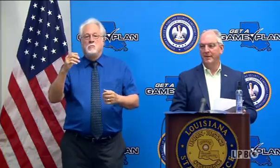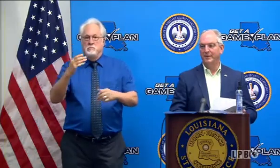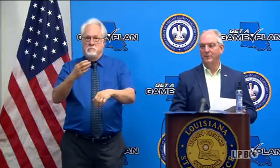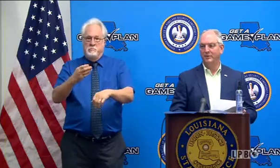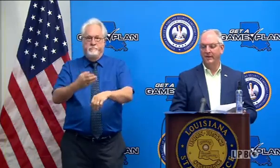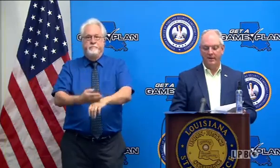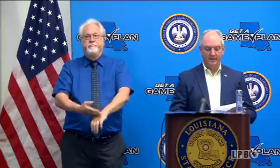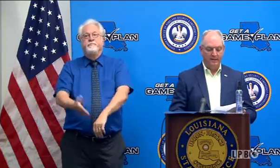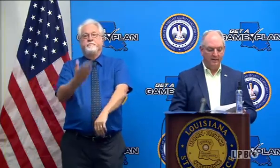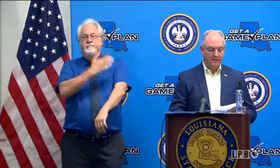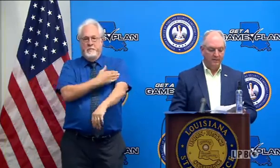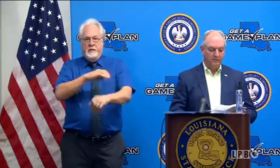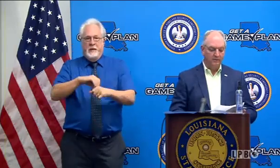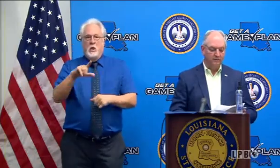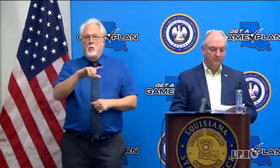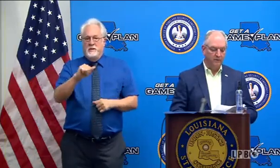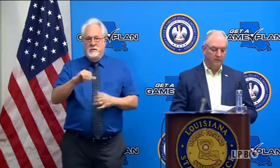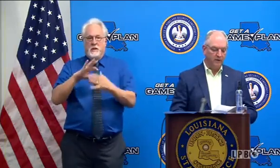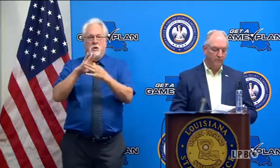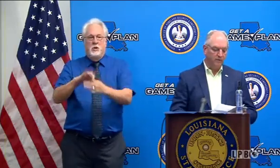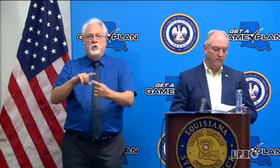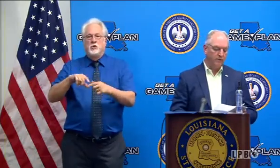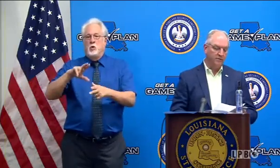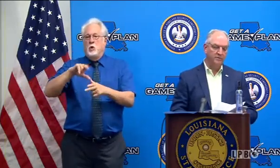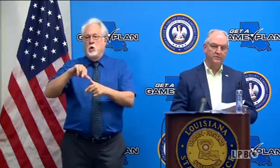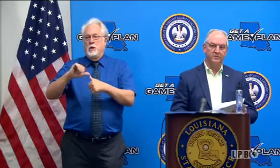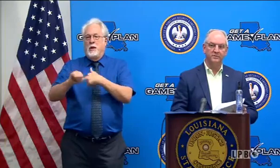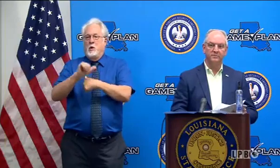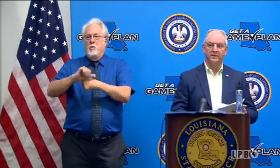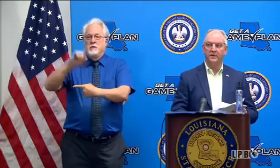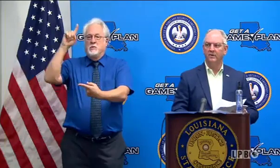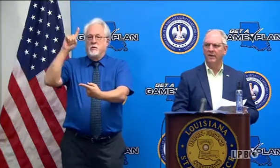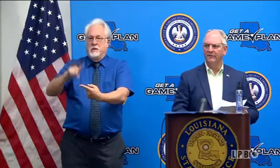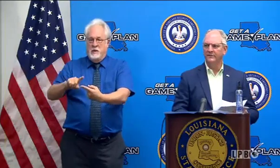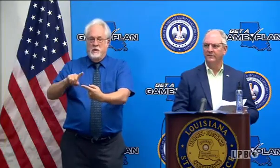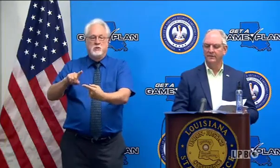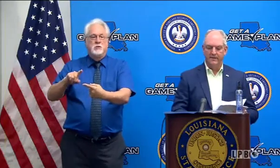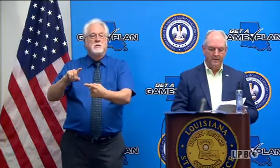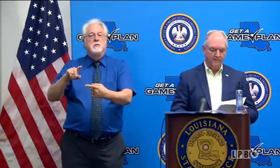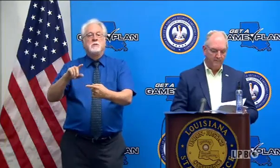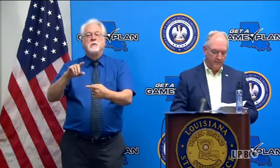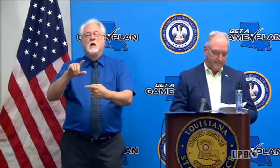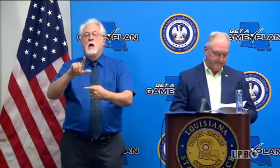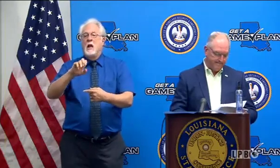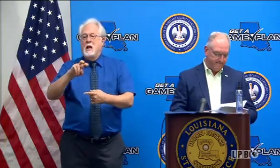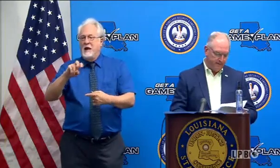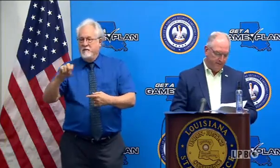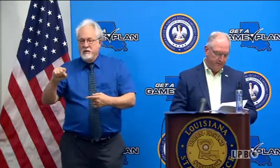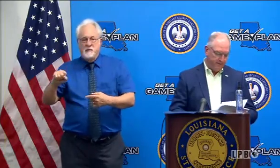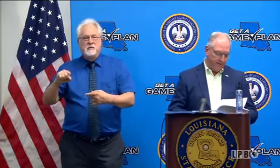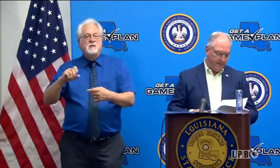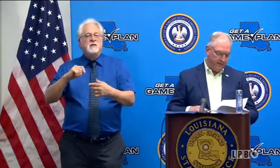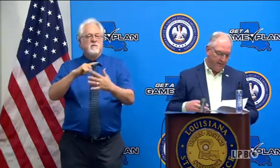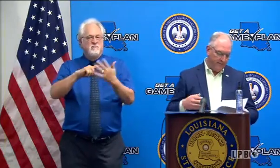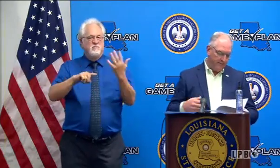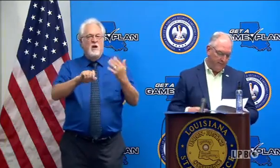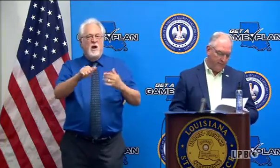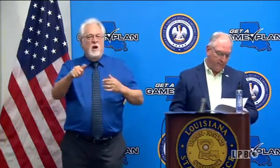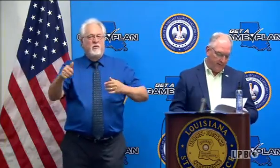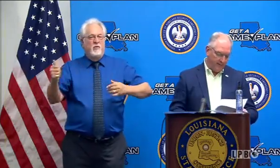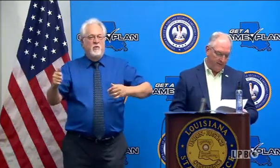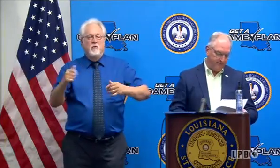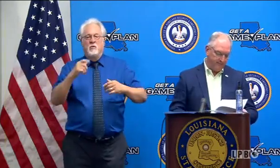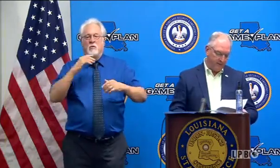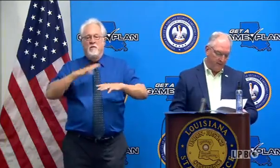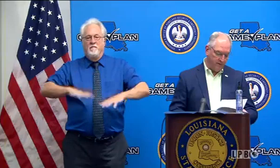has been made in Louisiana in terms of the hurricane risk reduction system and other levees and other